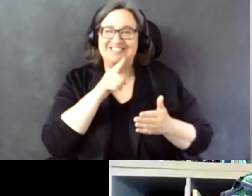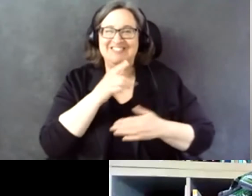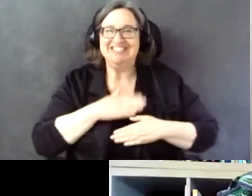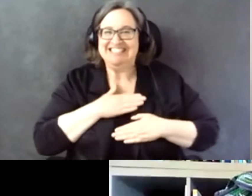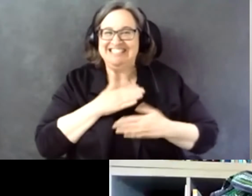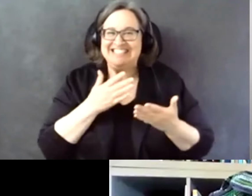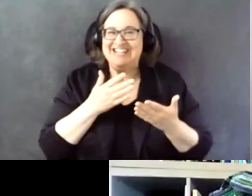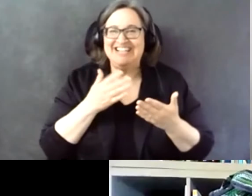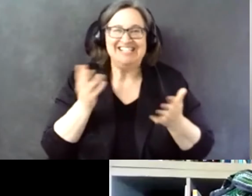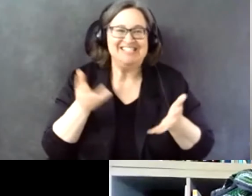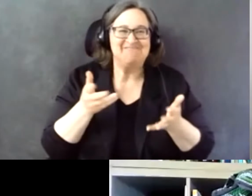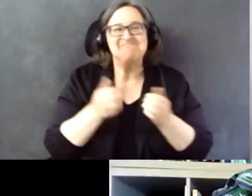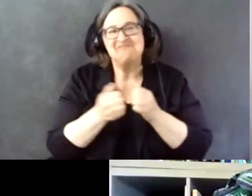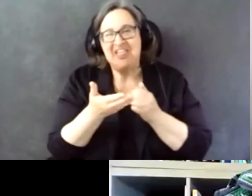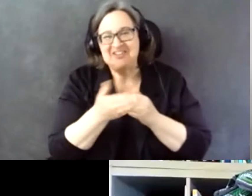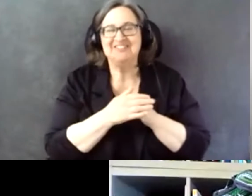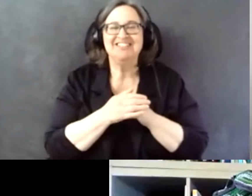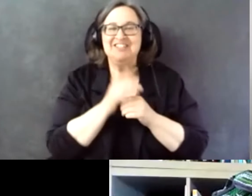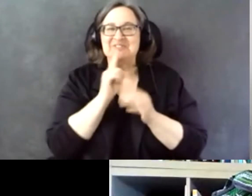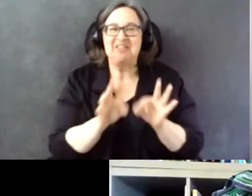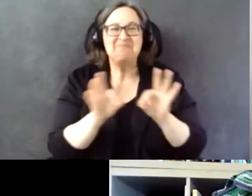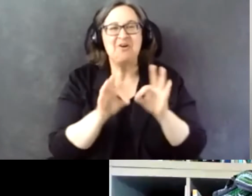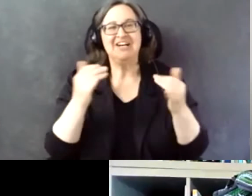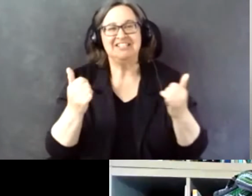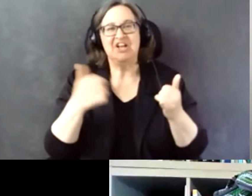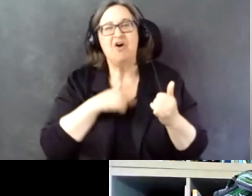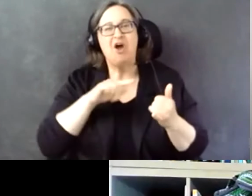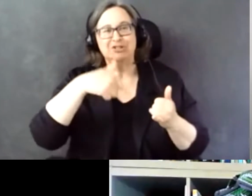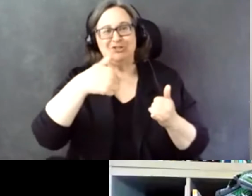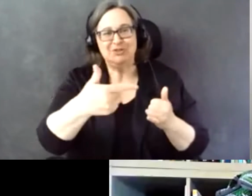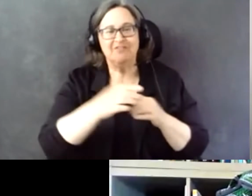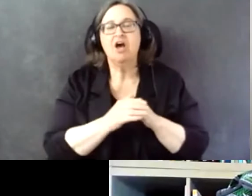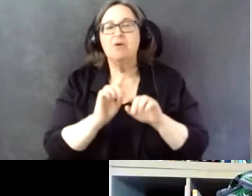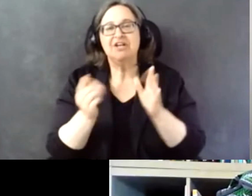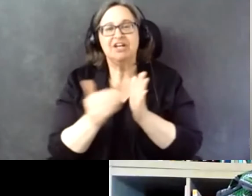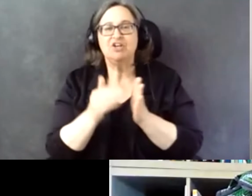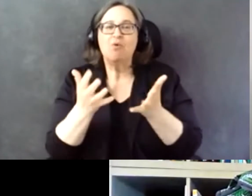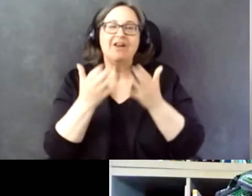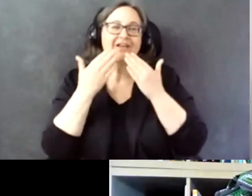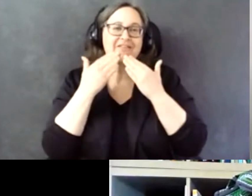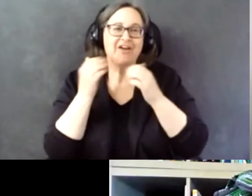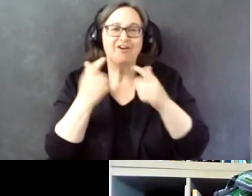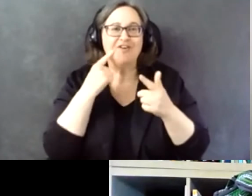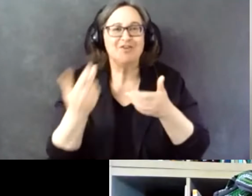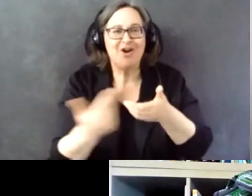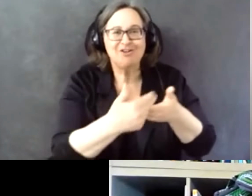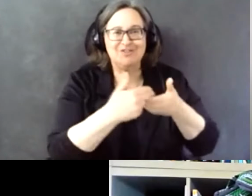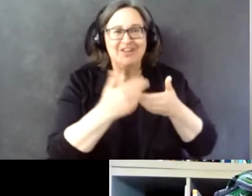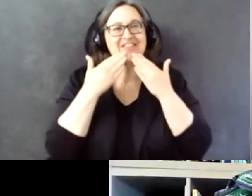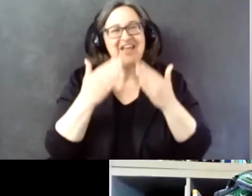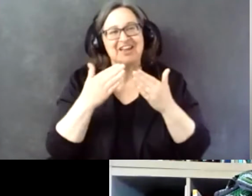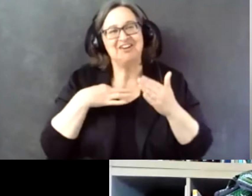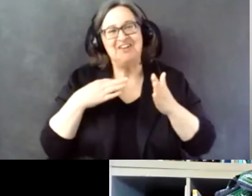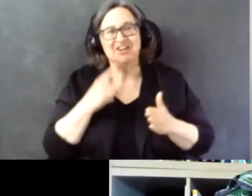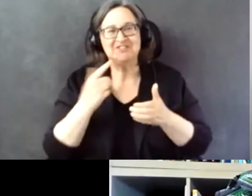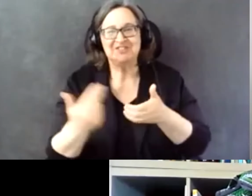that's really what matters here today um so i'm going to turn it over to her but again just really want to thank everyone for coming thanks the candidates who are